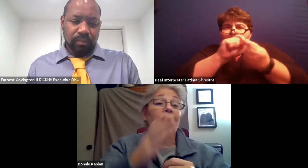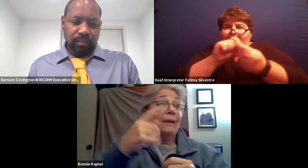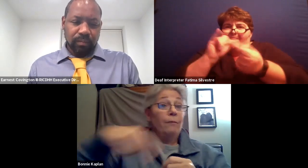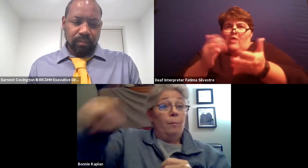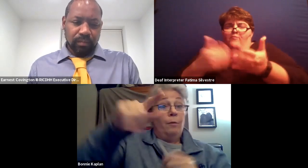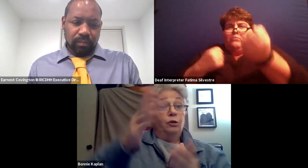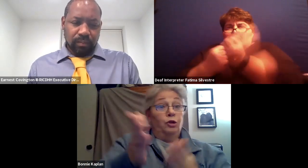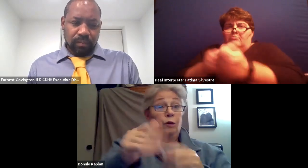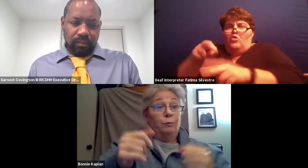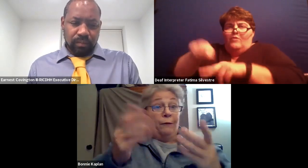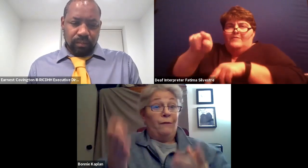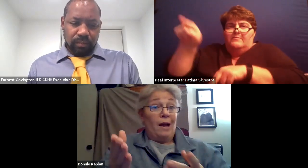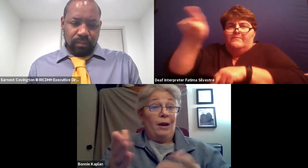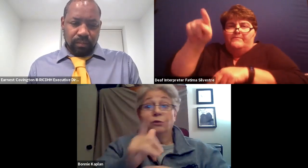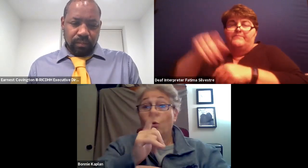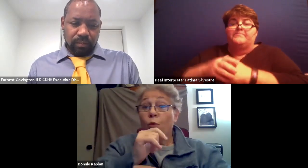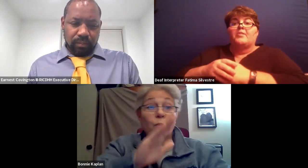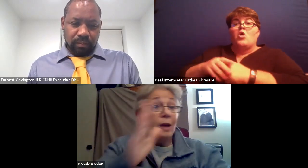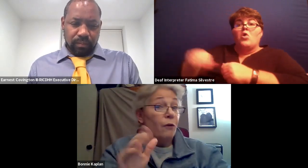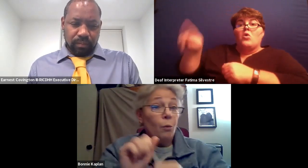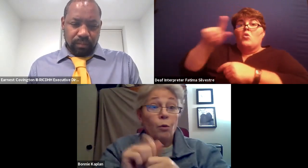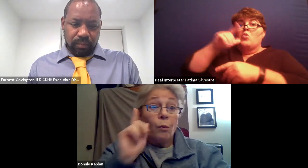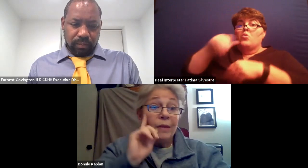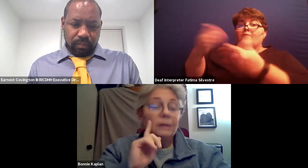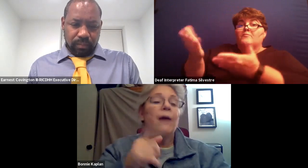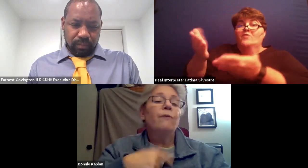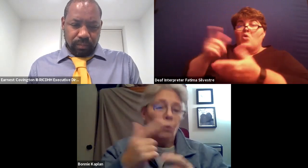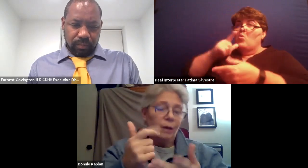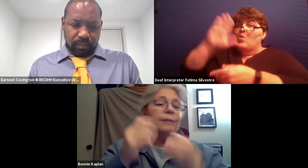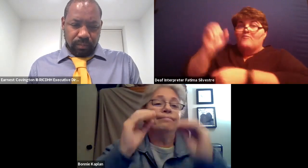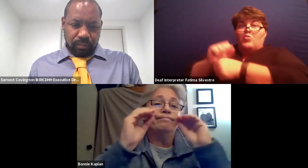referrals if they're not able to get specific services on their own.